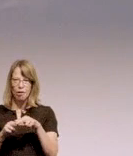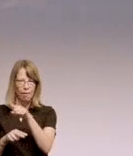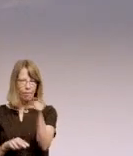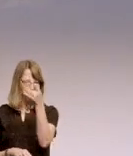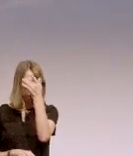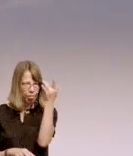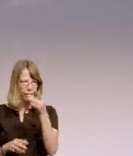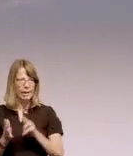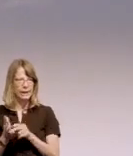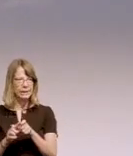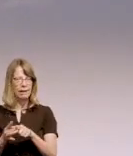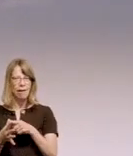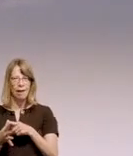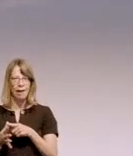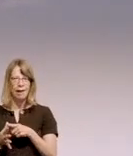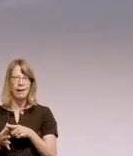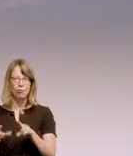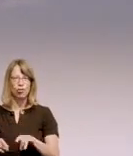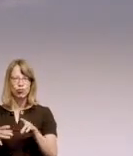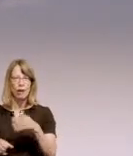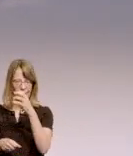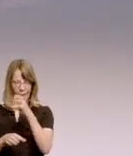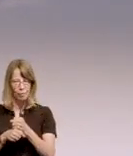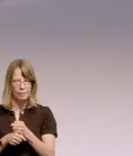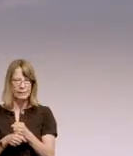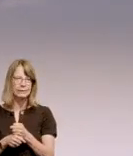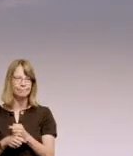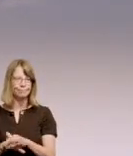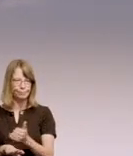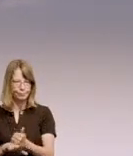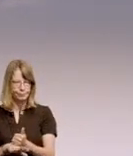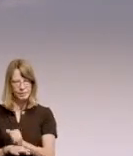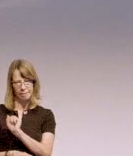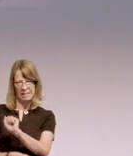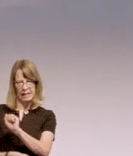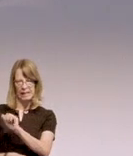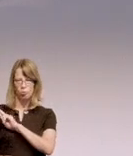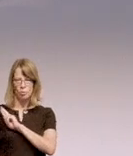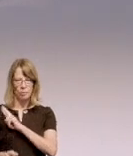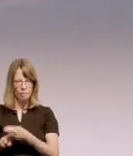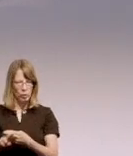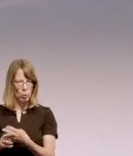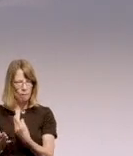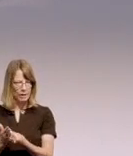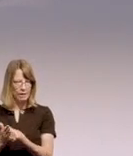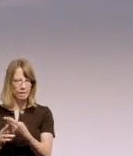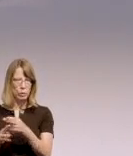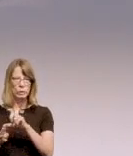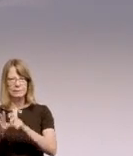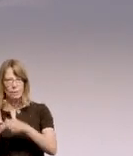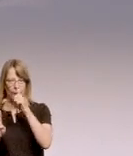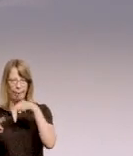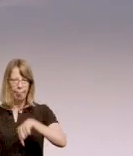know, it's a scheme implemented by the Australian government, and they're responsible for funding the disabled peoples of